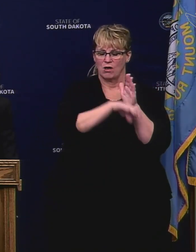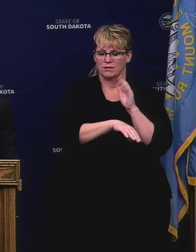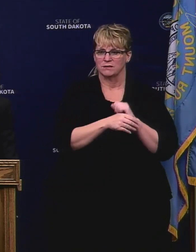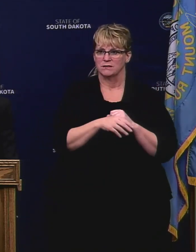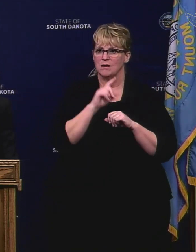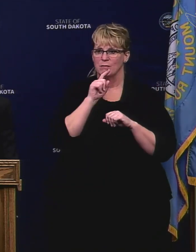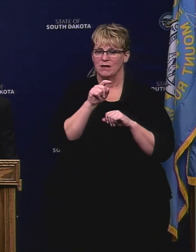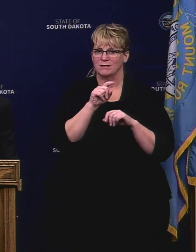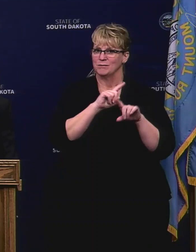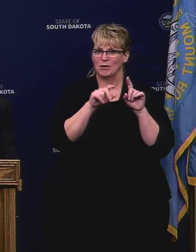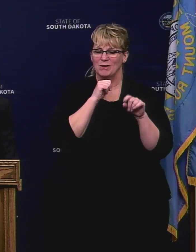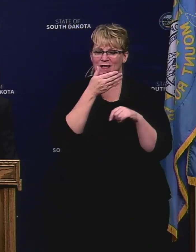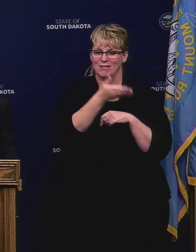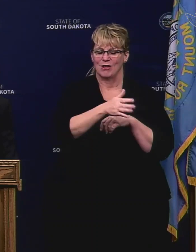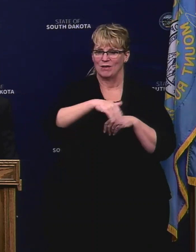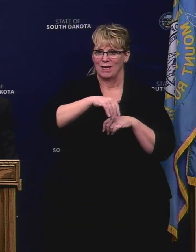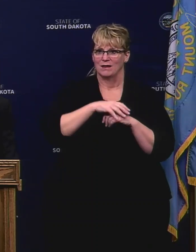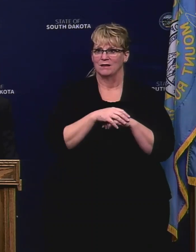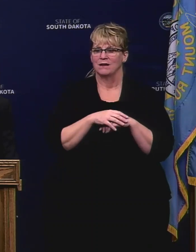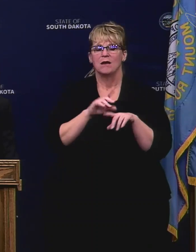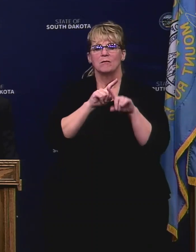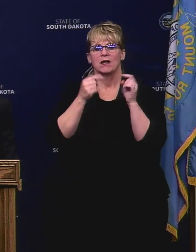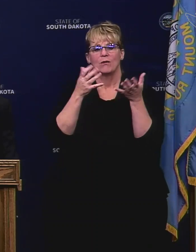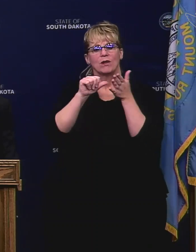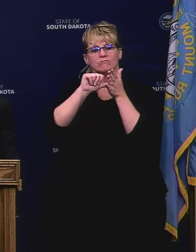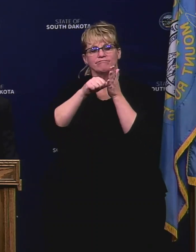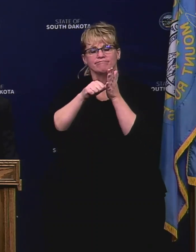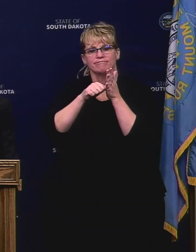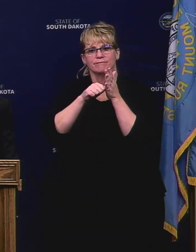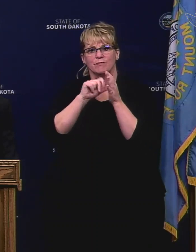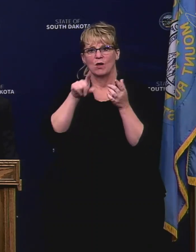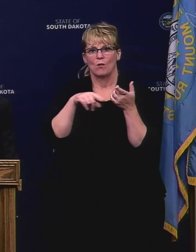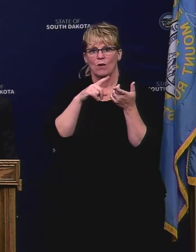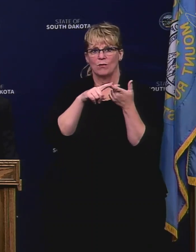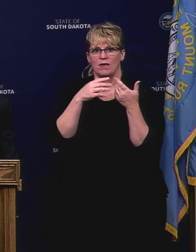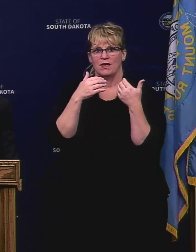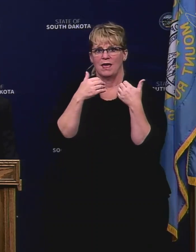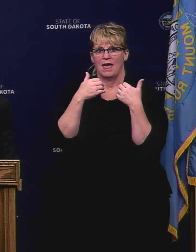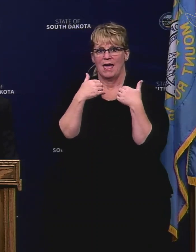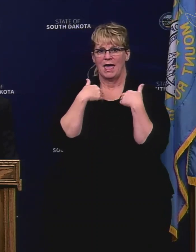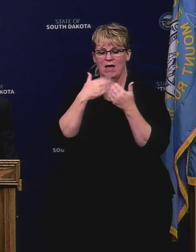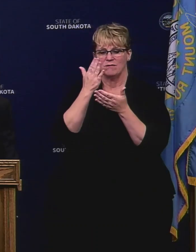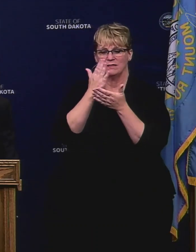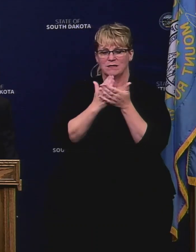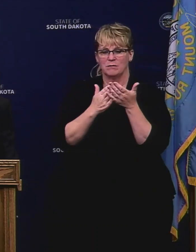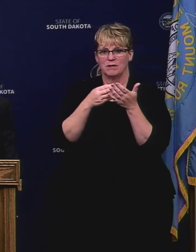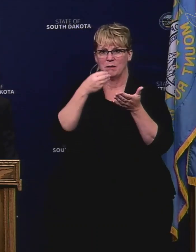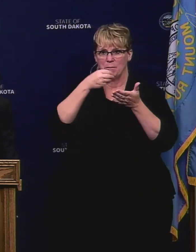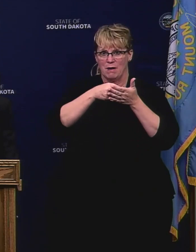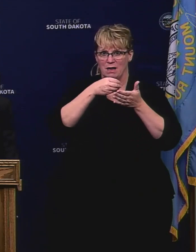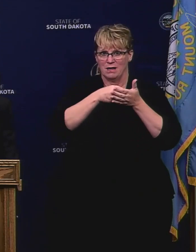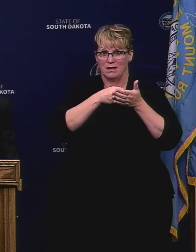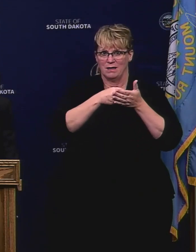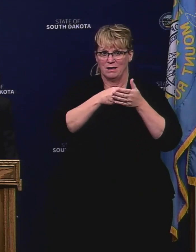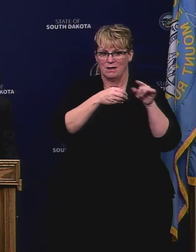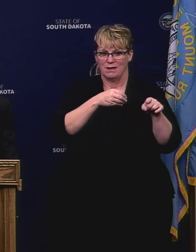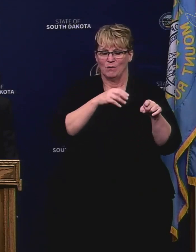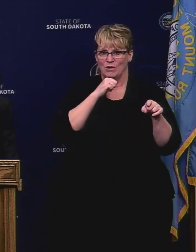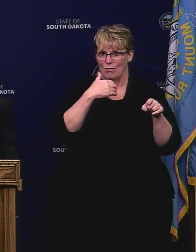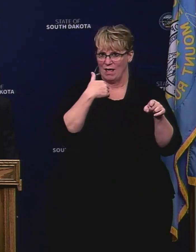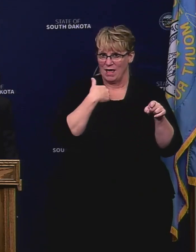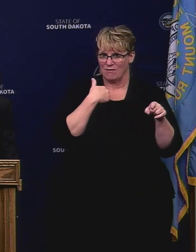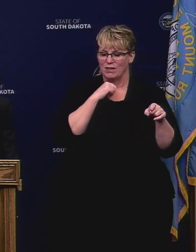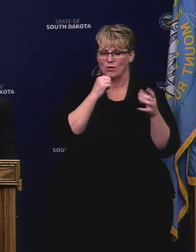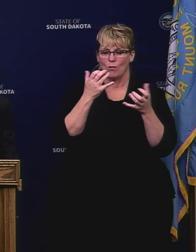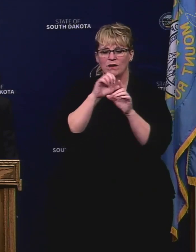I want to reiterate that as we account for filling some budget gaps, that I don't want a